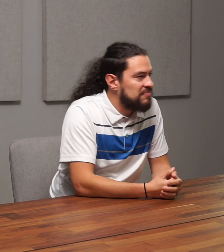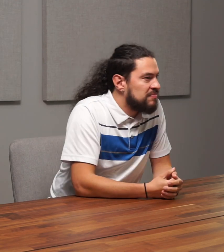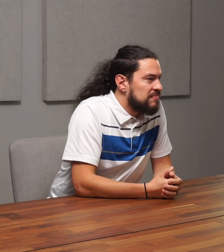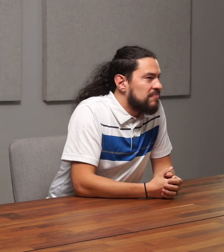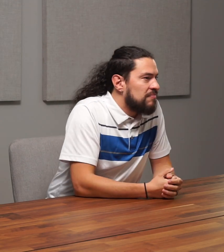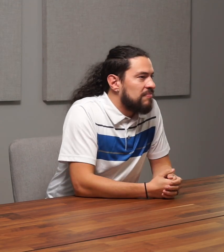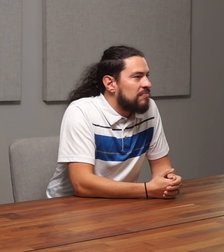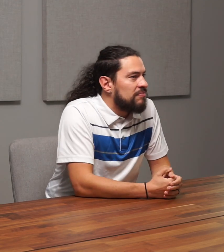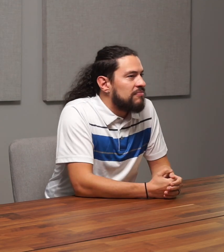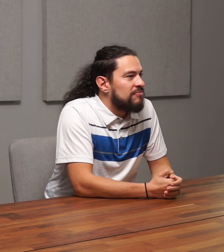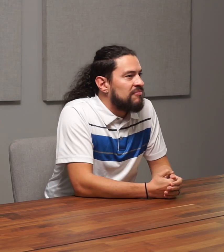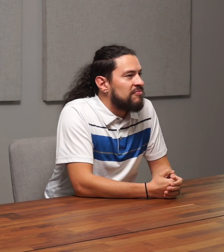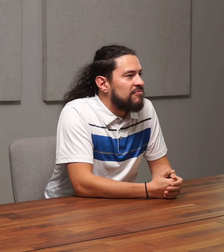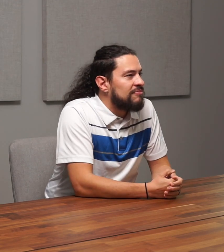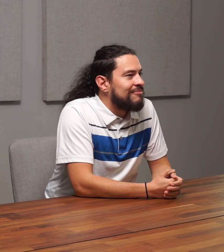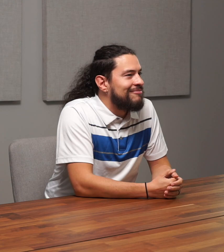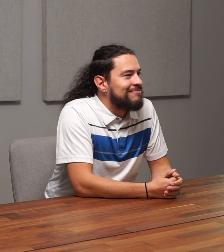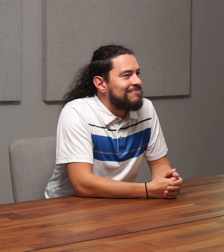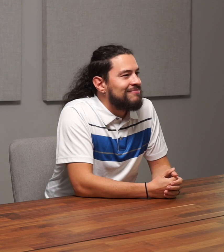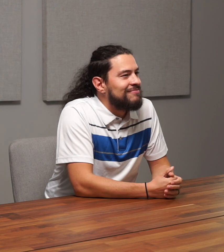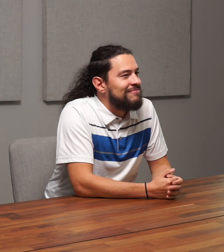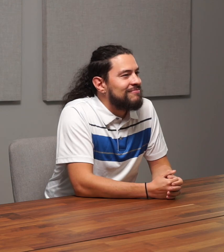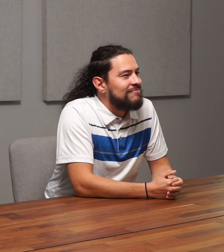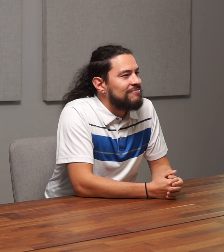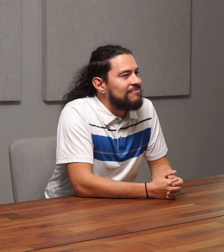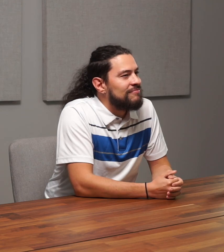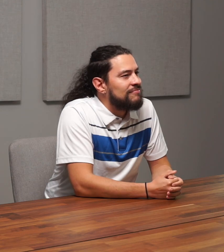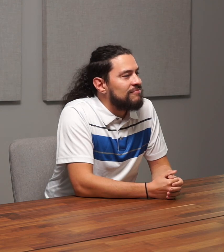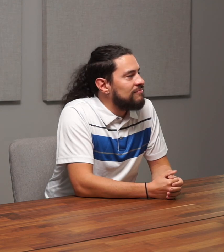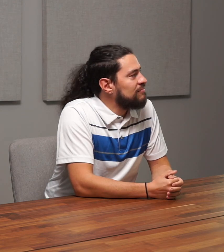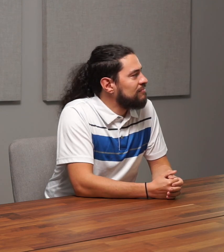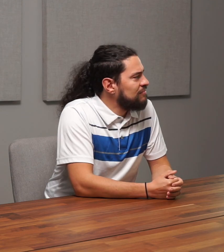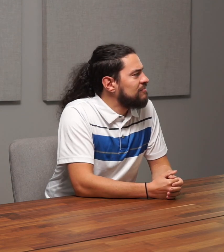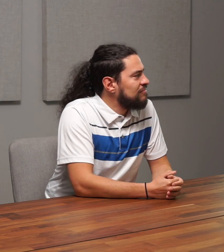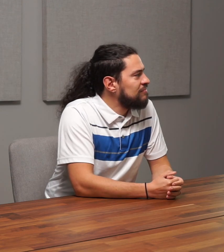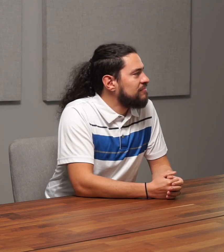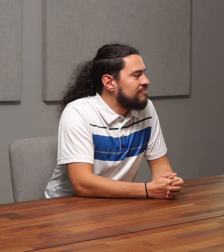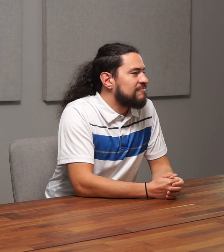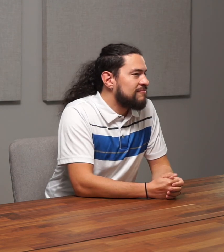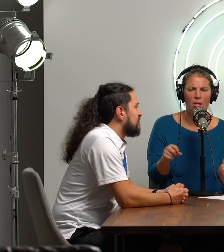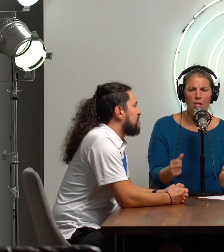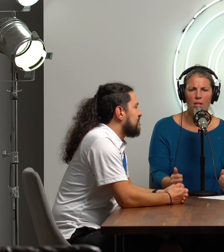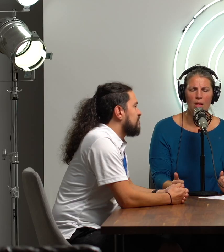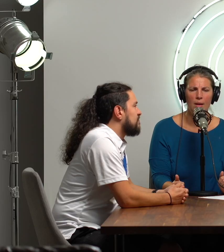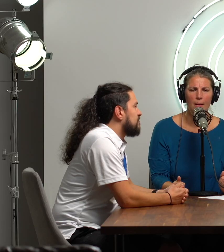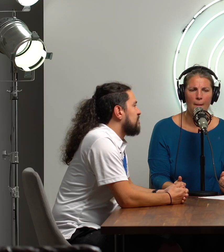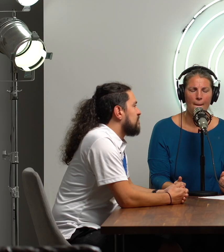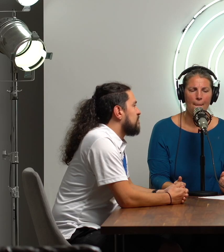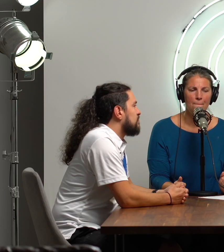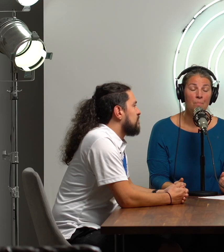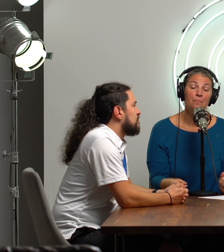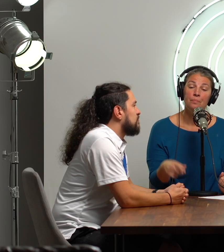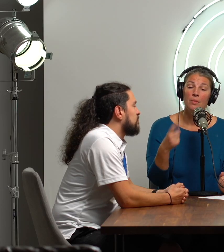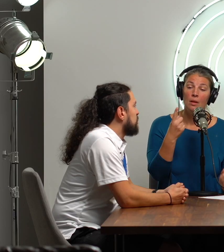was another thing that kind of just popped to my mind as well thank you that's helpful so one of the ways that we learn in culture